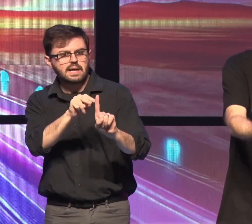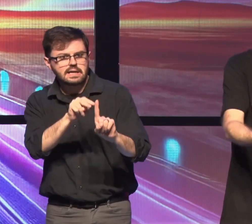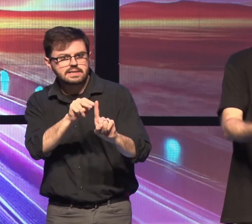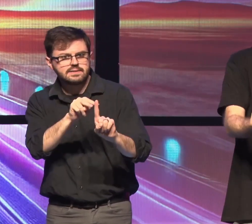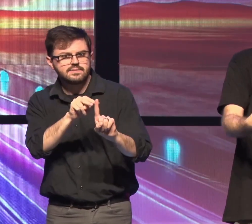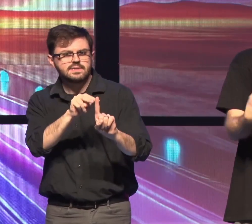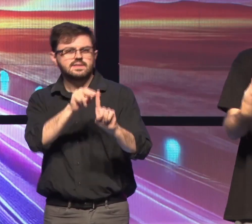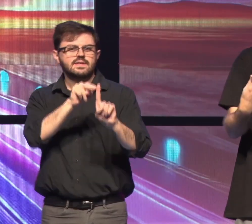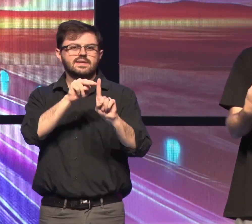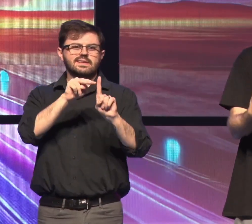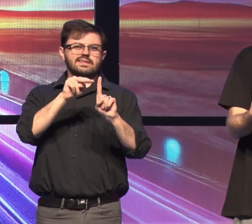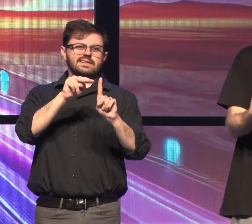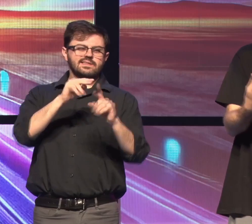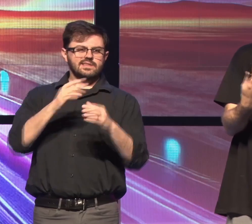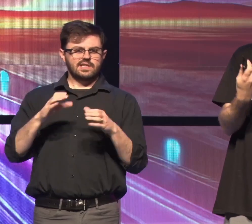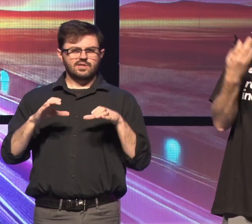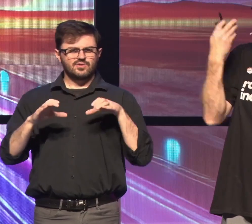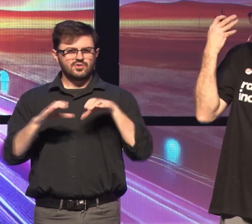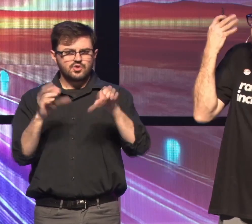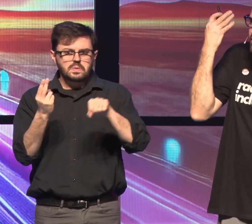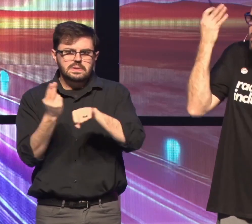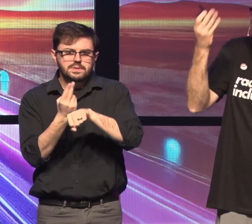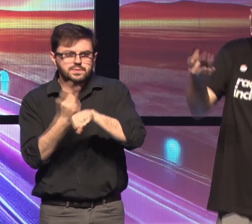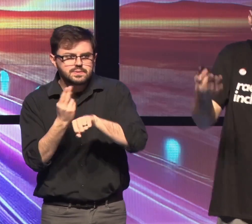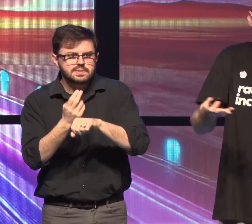of the structures of that kind of